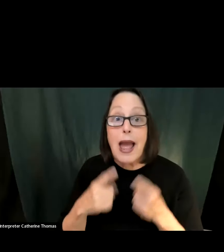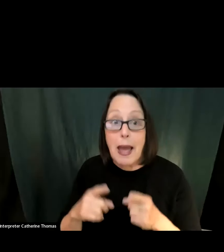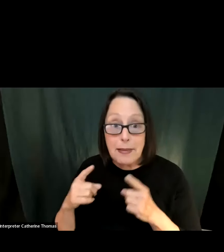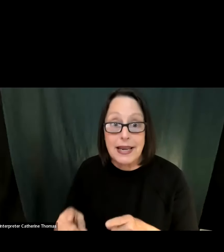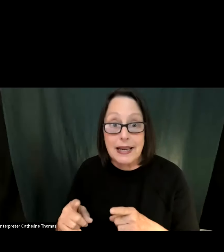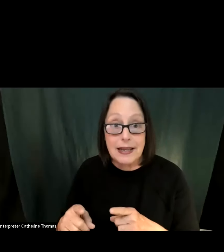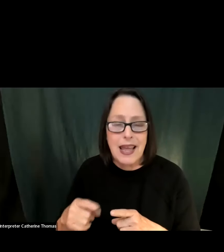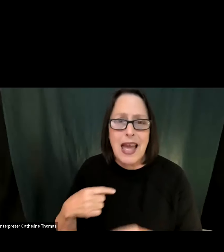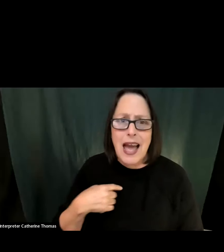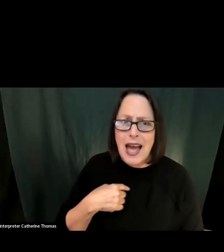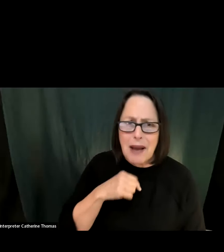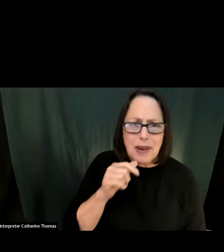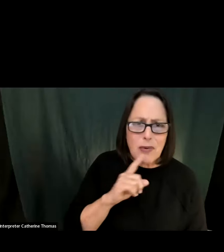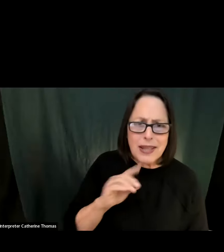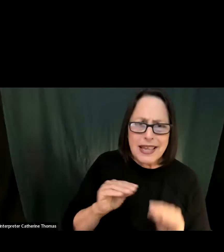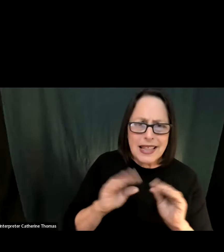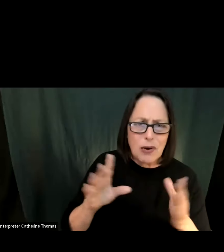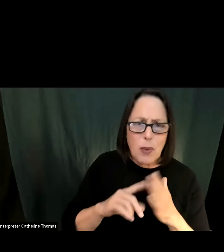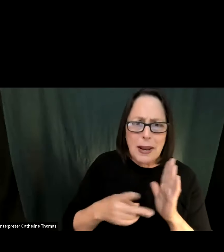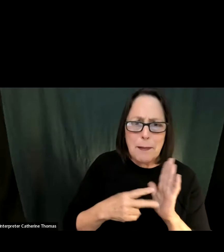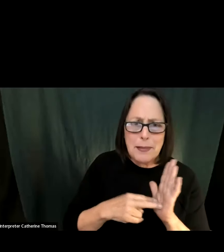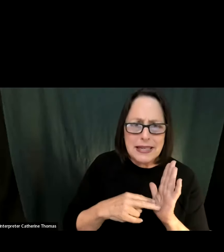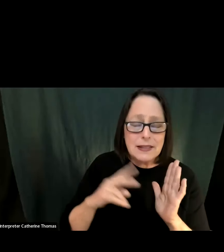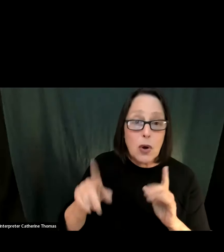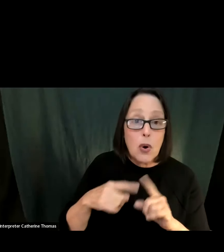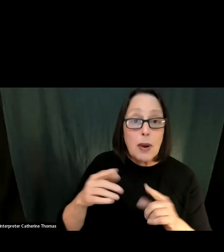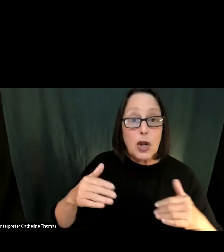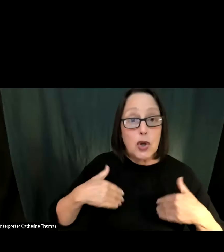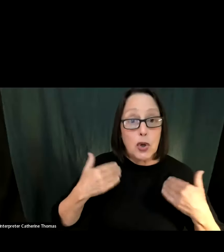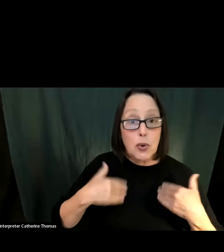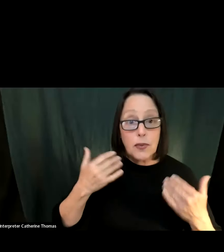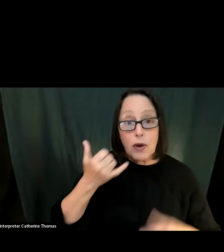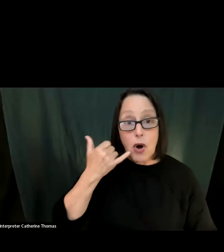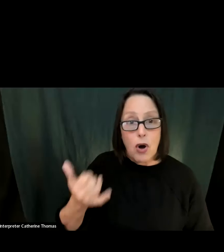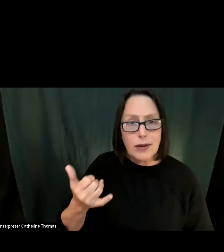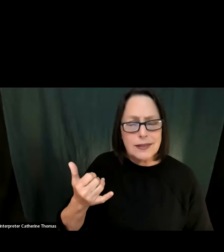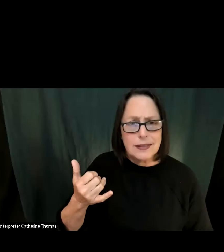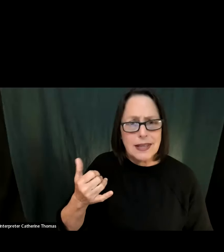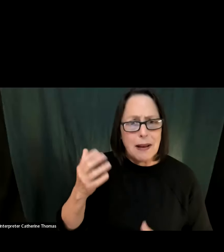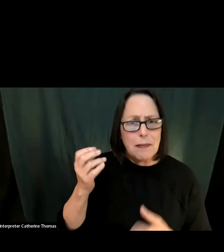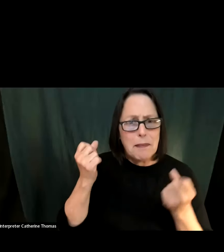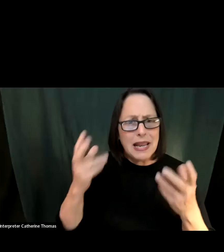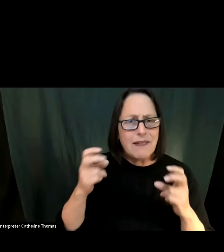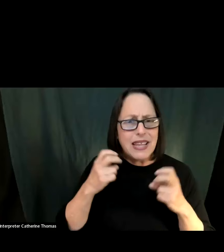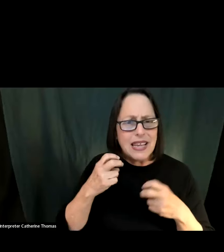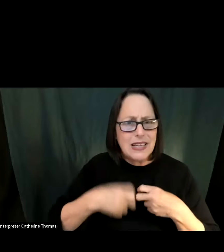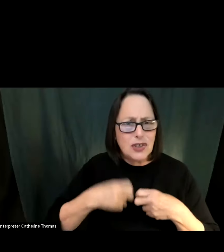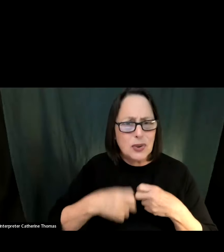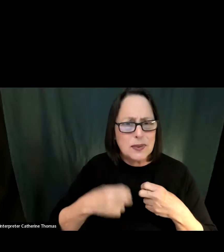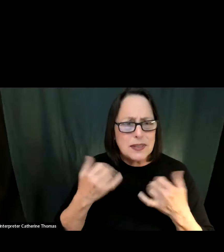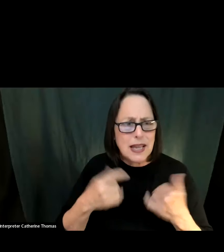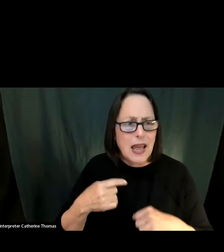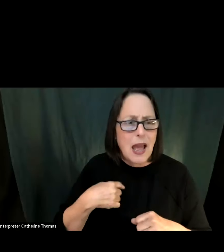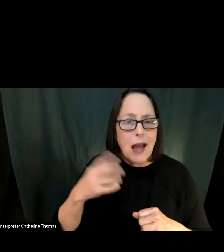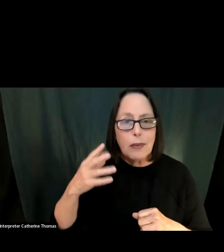I'm not real clear what that means when a youth calls and some of the issues that were brought up today. I was gone for maybe half an hour